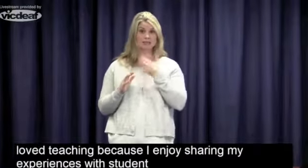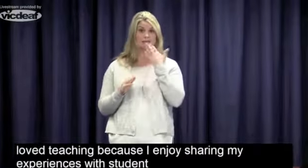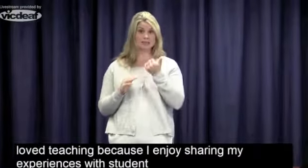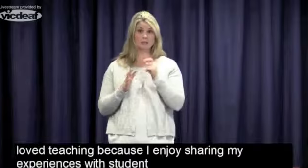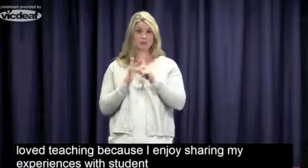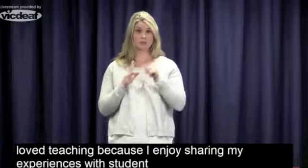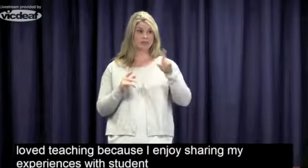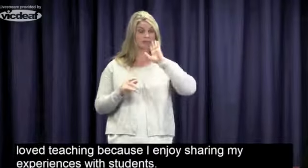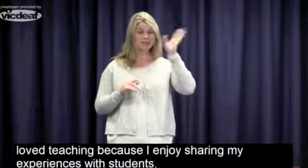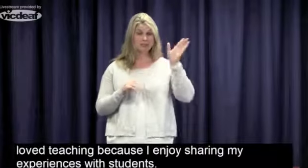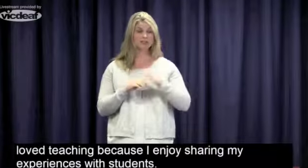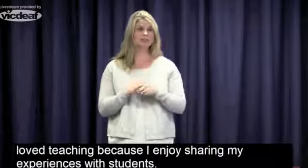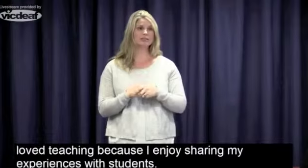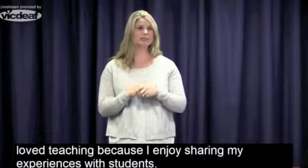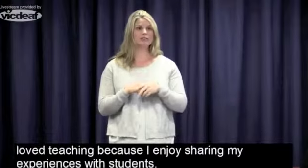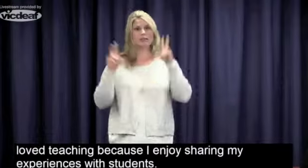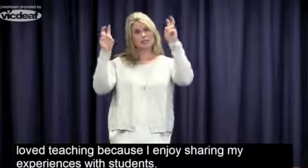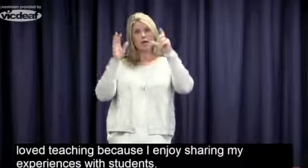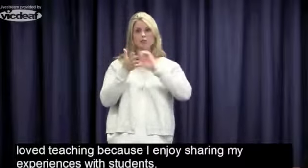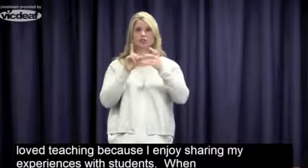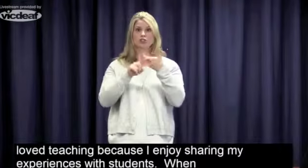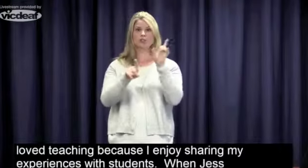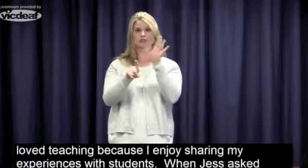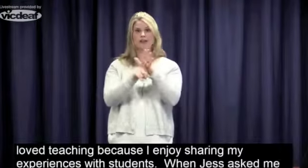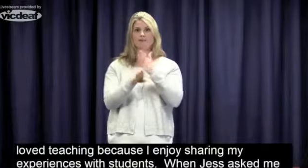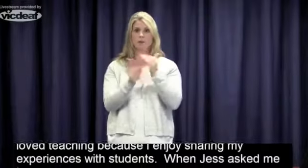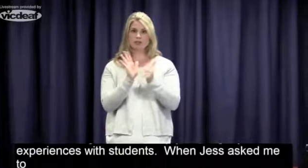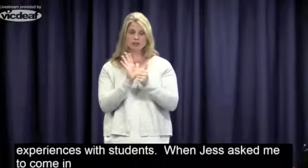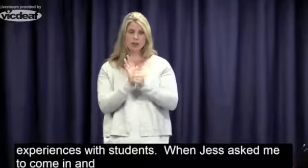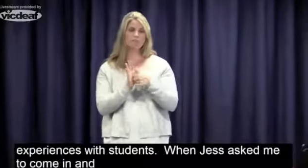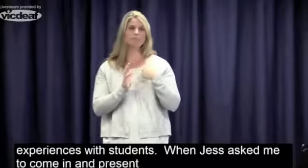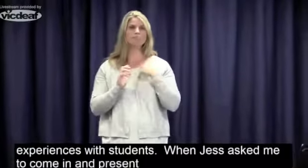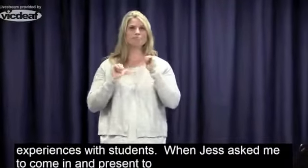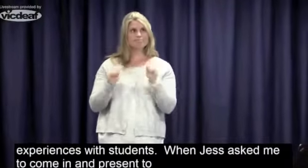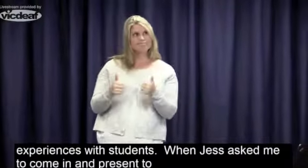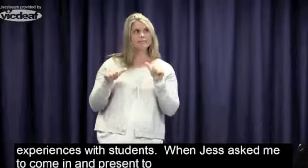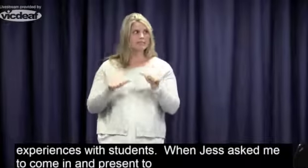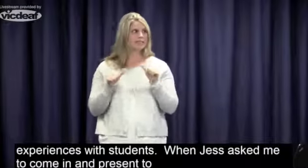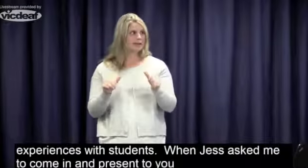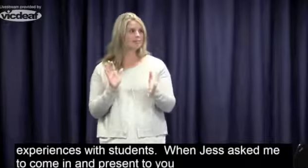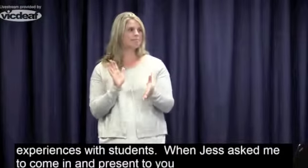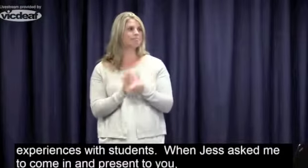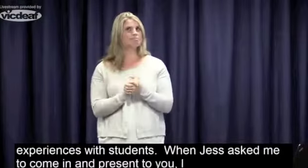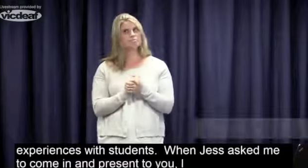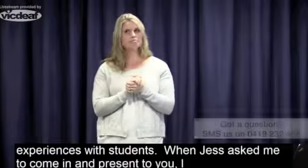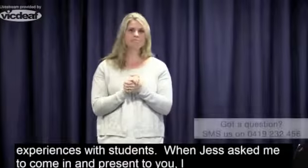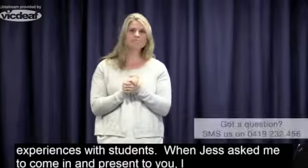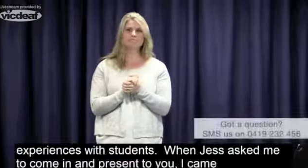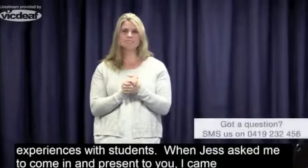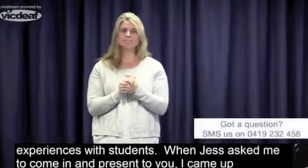When Jess asked me to come in and present to you, I came up, when she suggested the Check Yourself workshop,